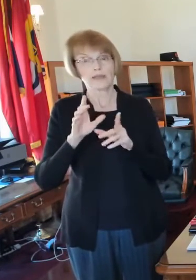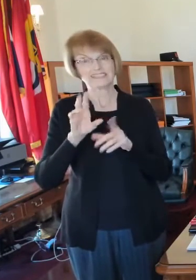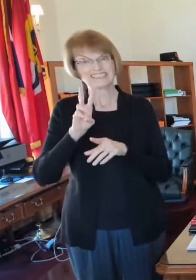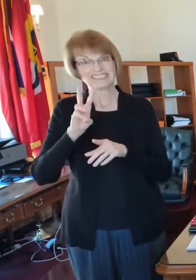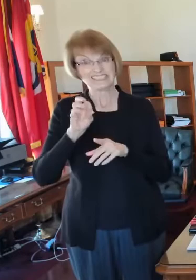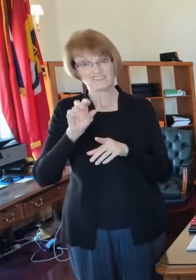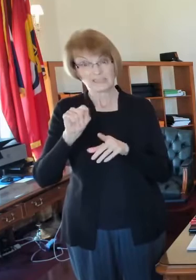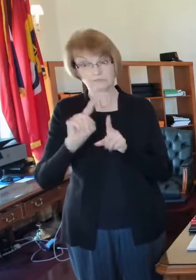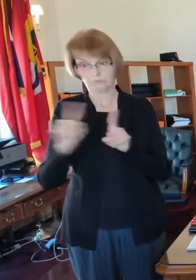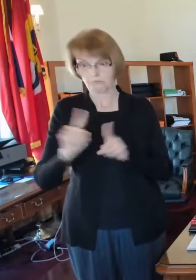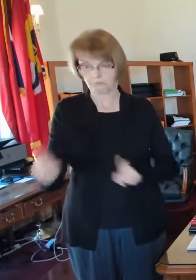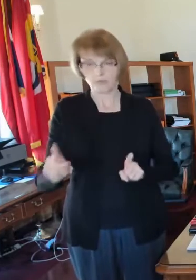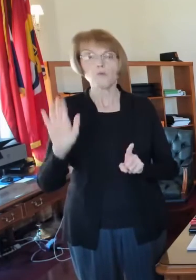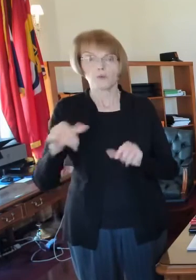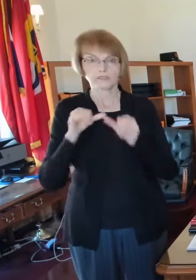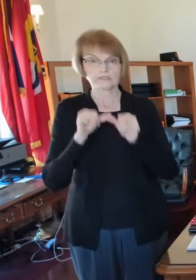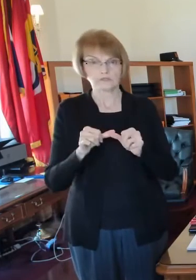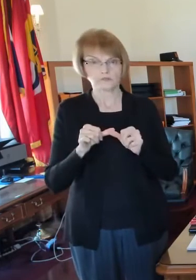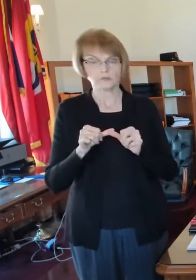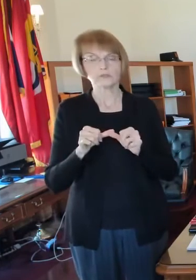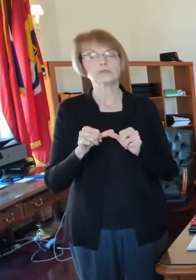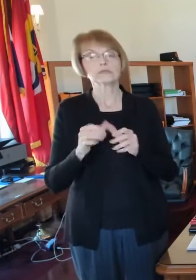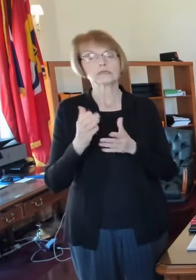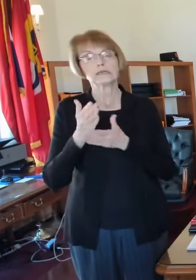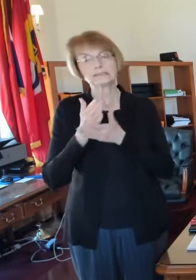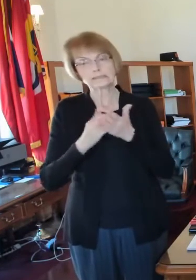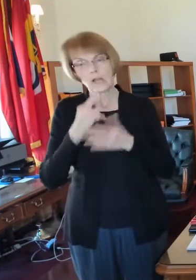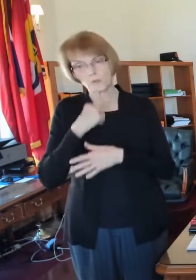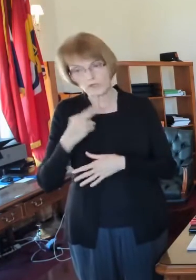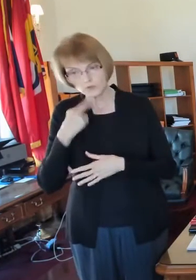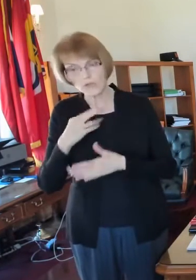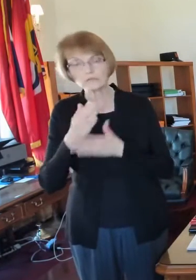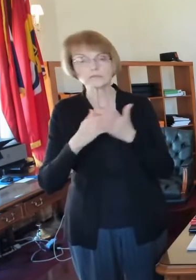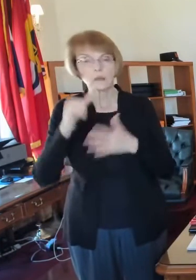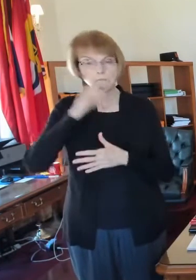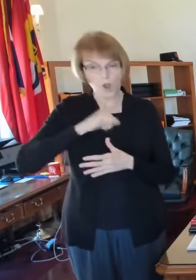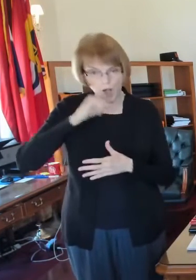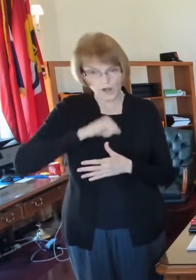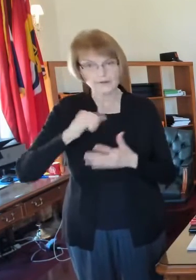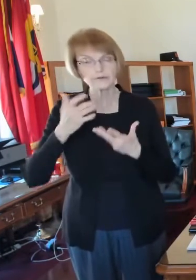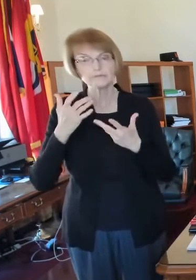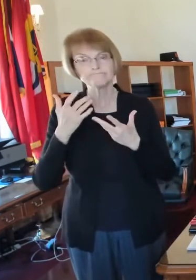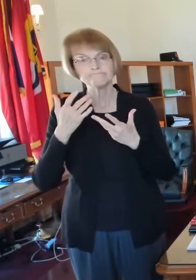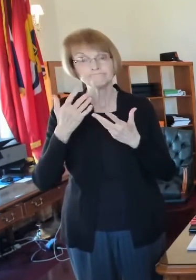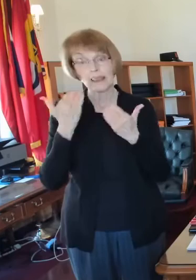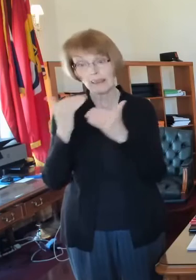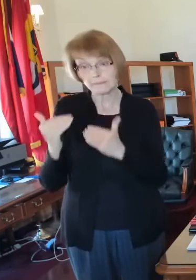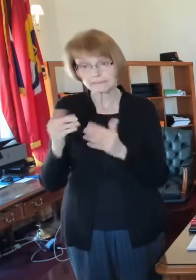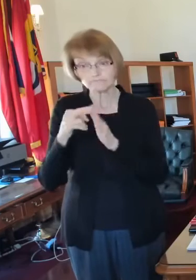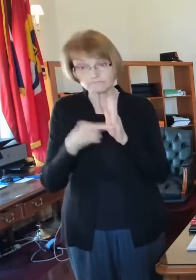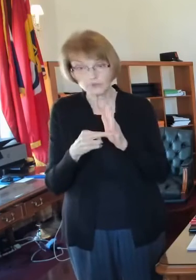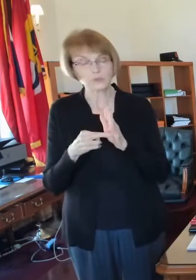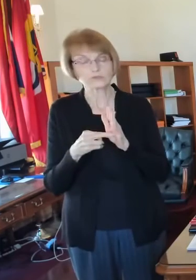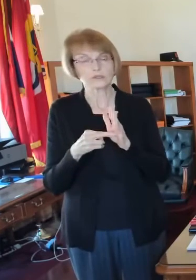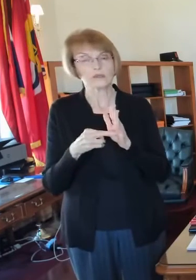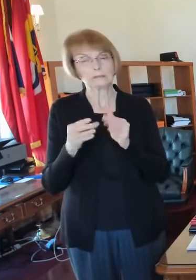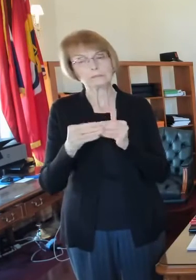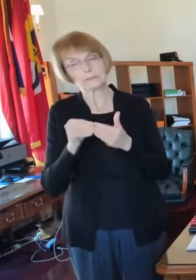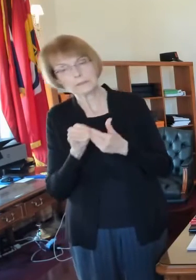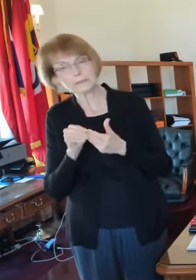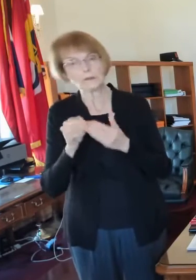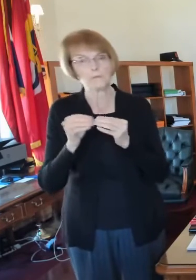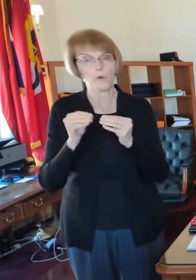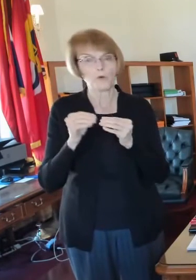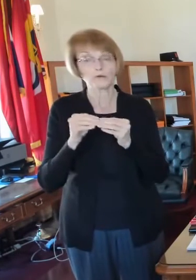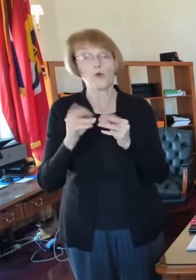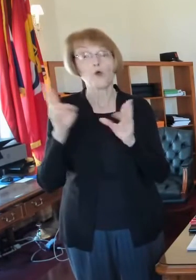have already eased up on some of the restaurant and bar restrictions. Hopefully we'll be able to ease up more on those. We